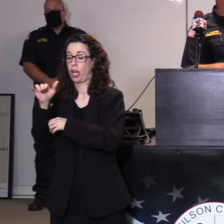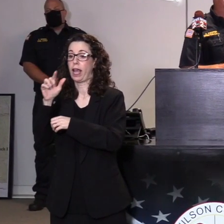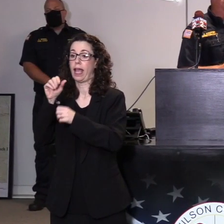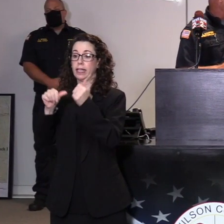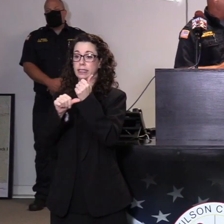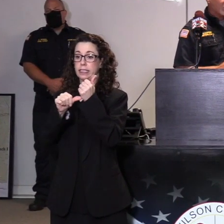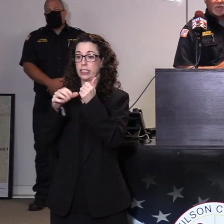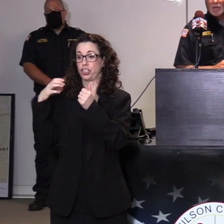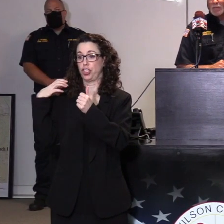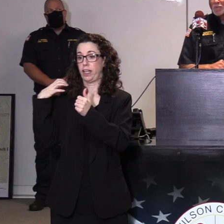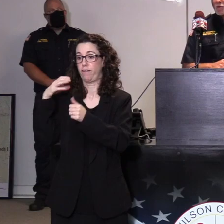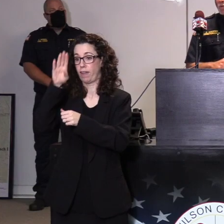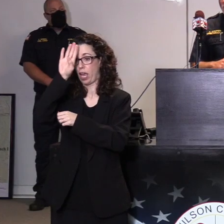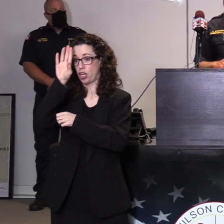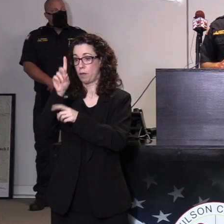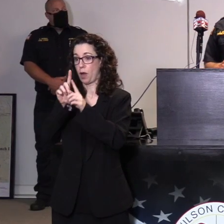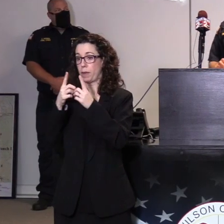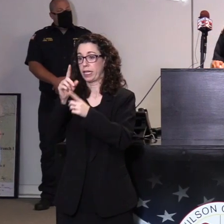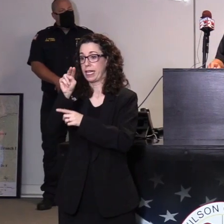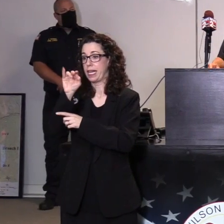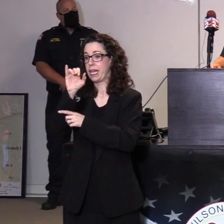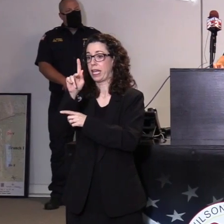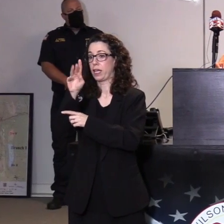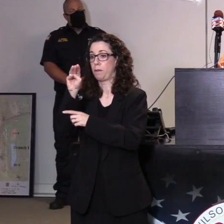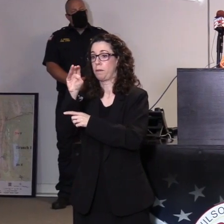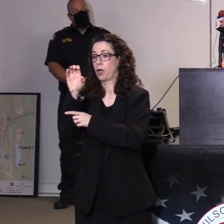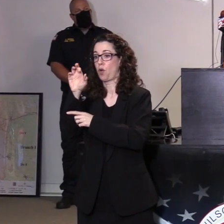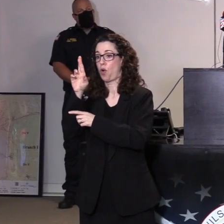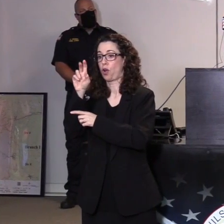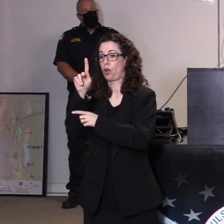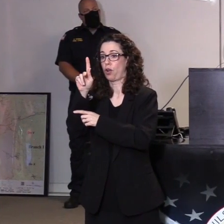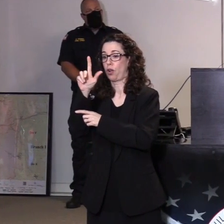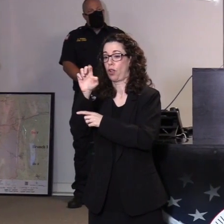Chief, Lebanon Fire Department, Nick McCorkle.